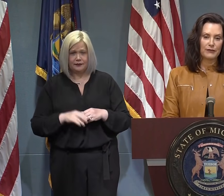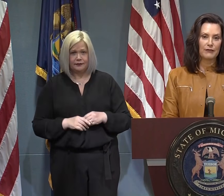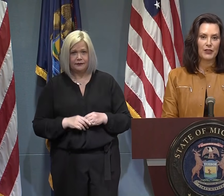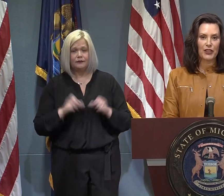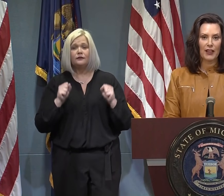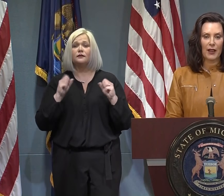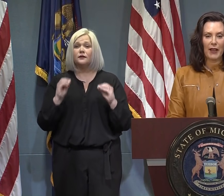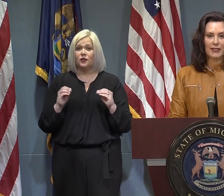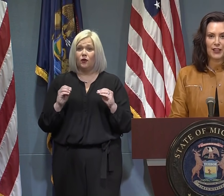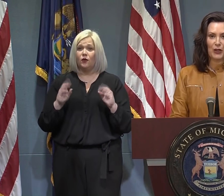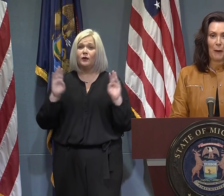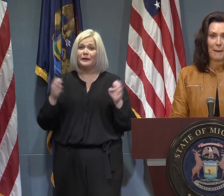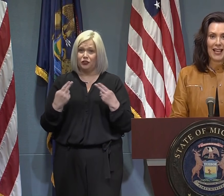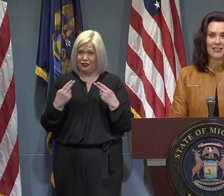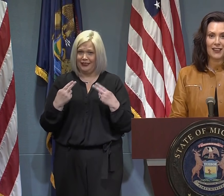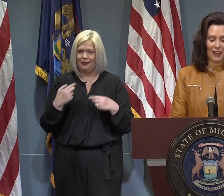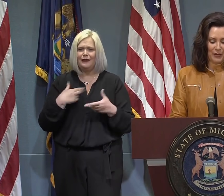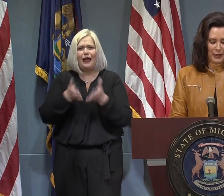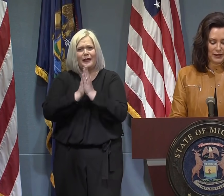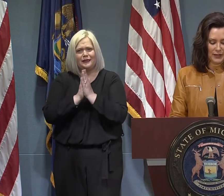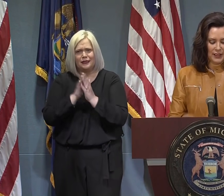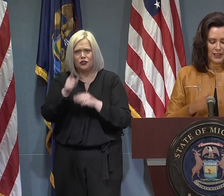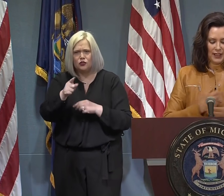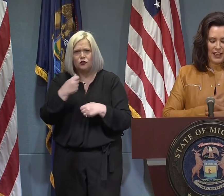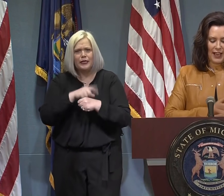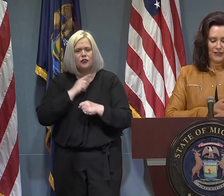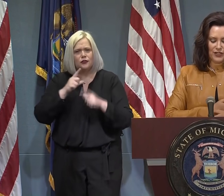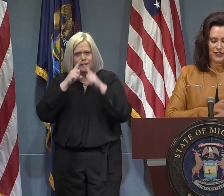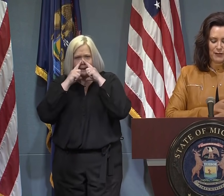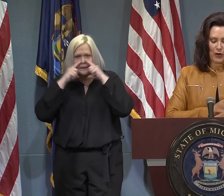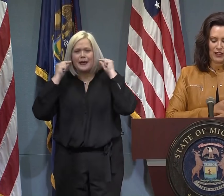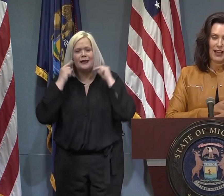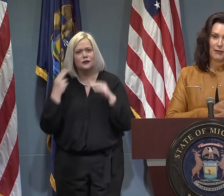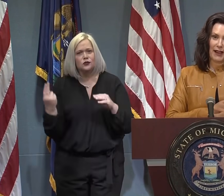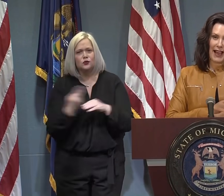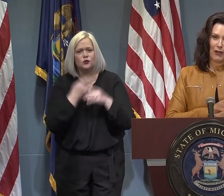So, Michigan, I'm asking you to mask up. I have